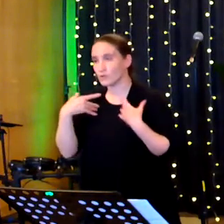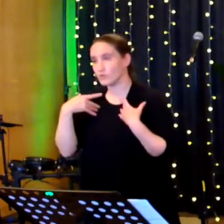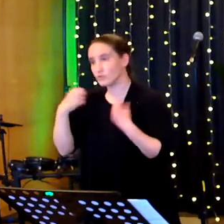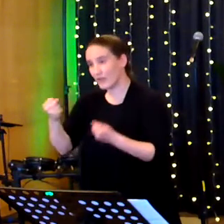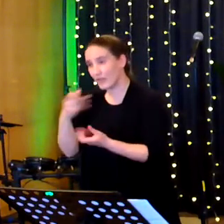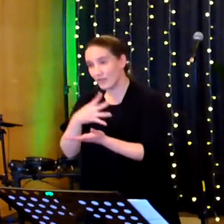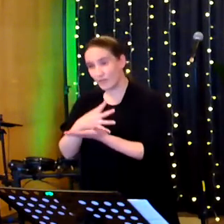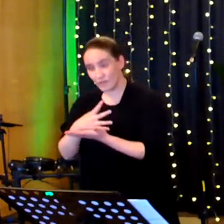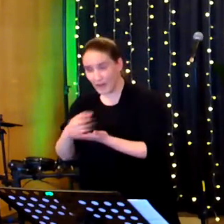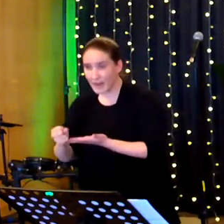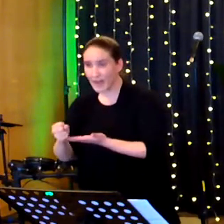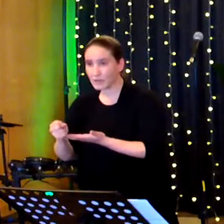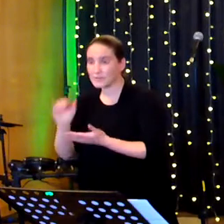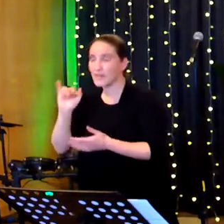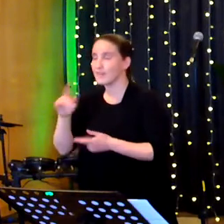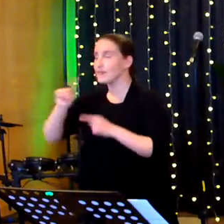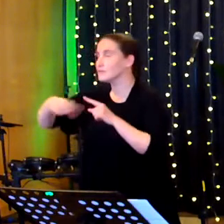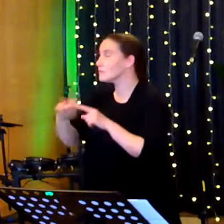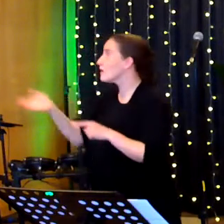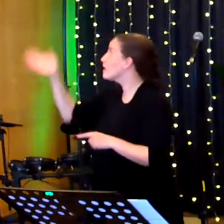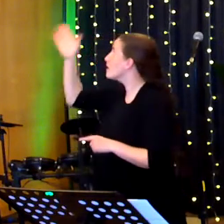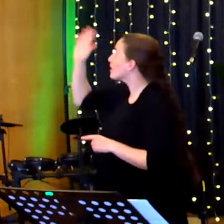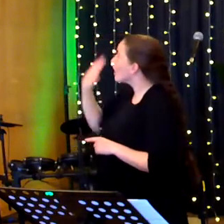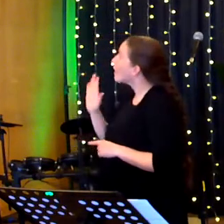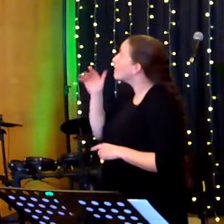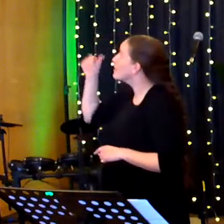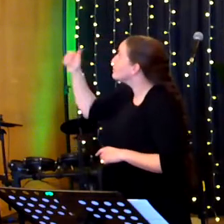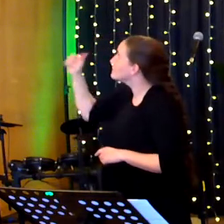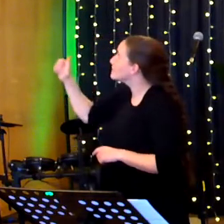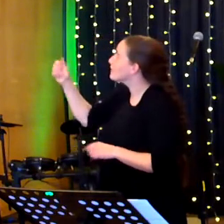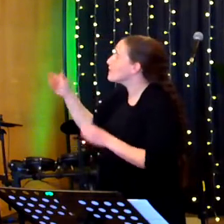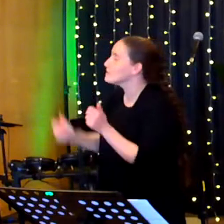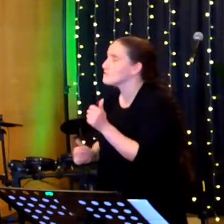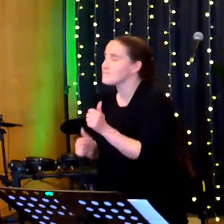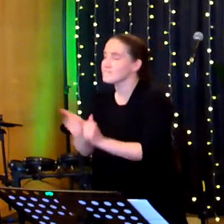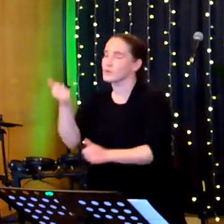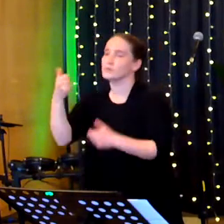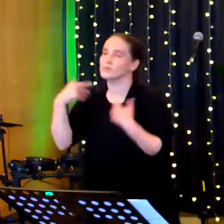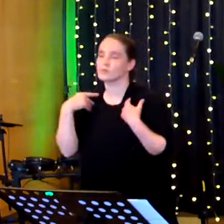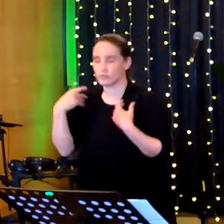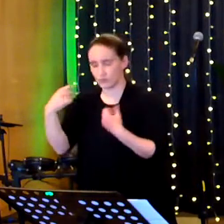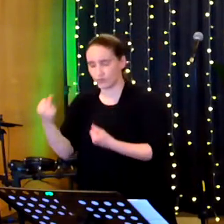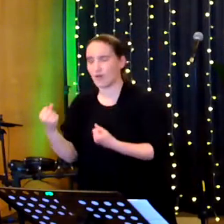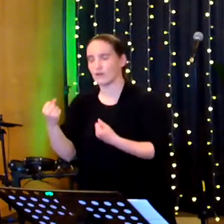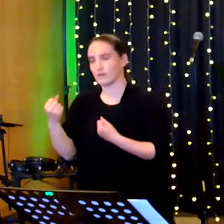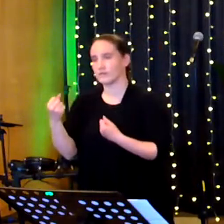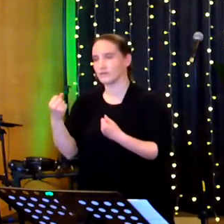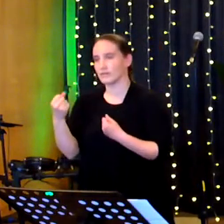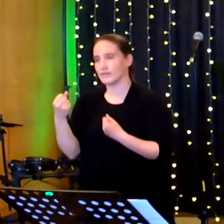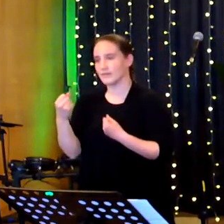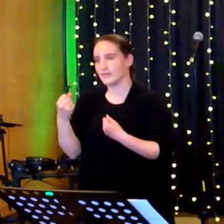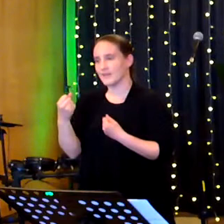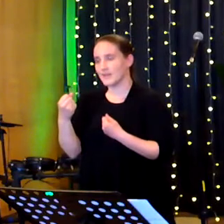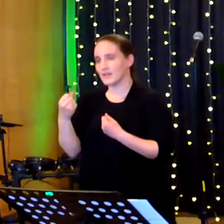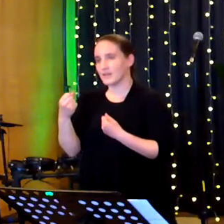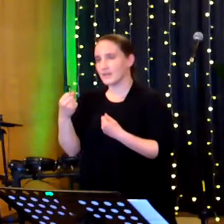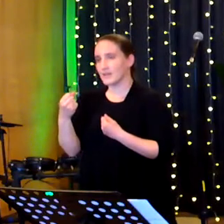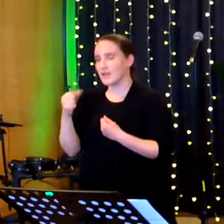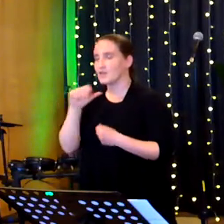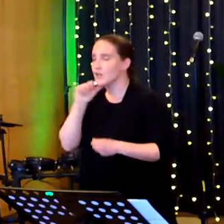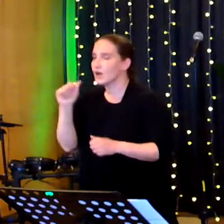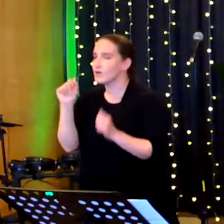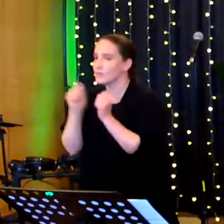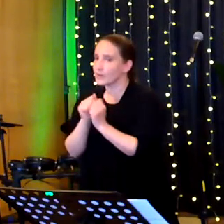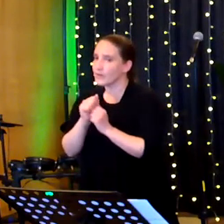strongest. When you can reveal your weakness, that's when God's strength kicks in. Not in your own power, but when